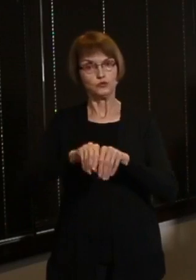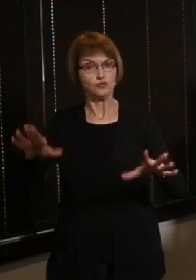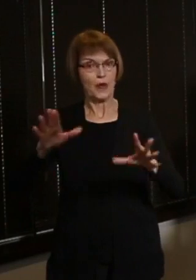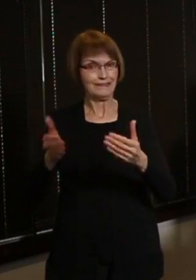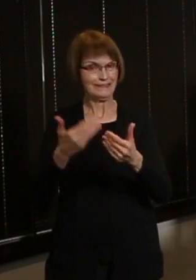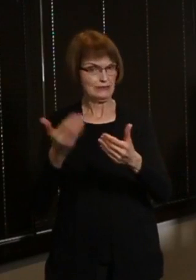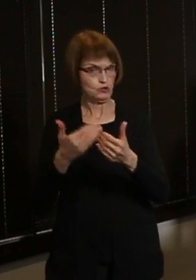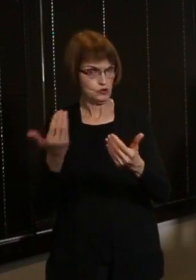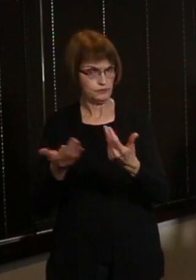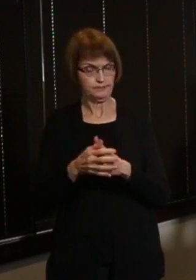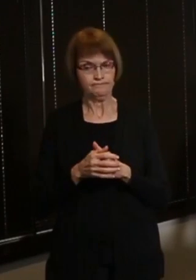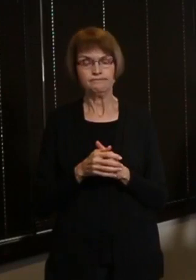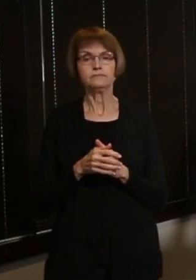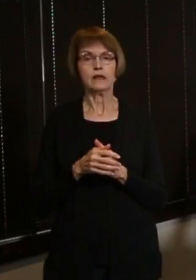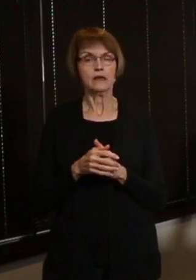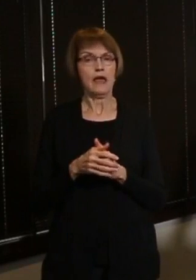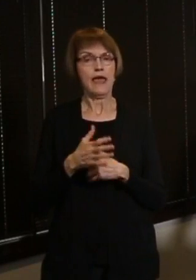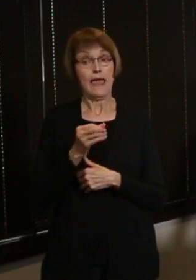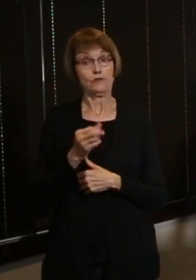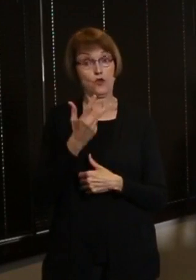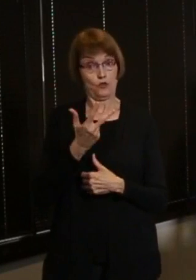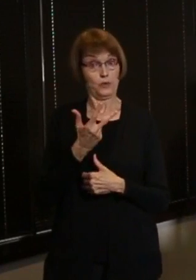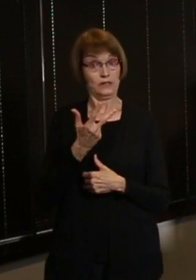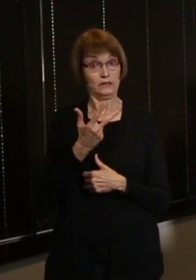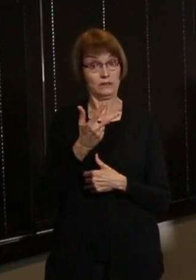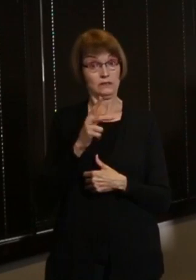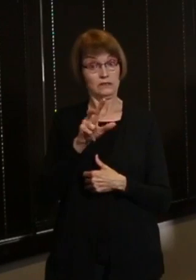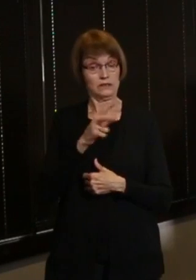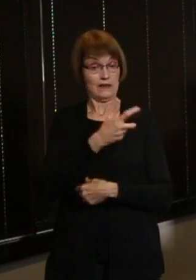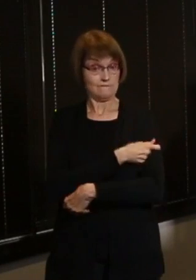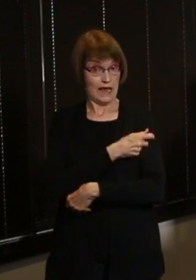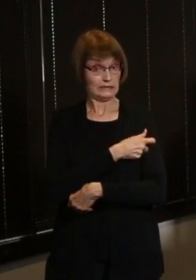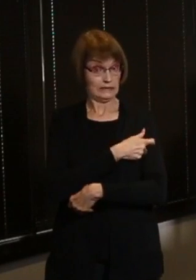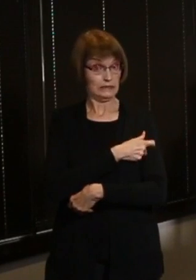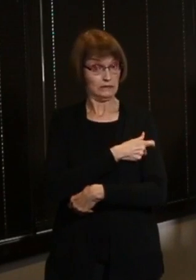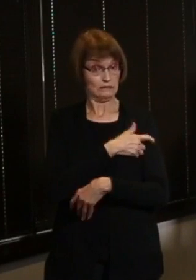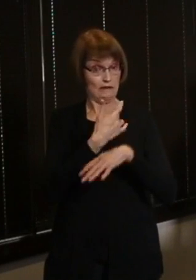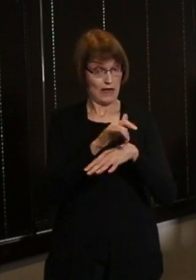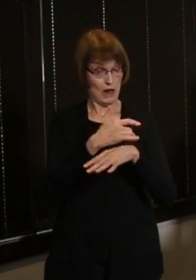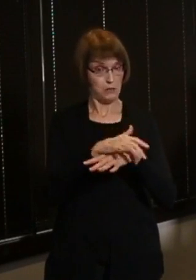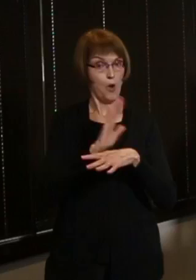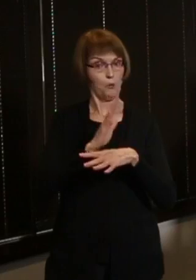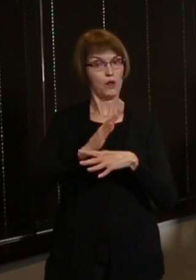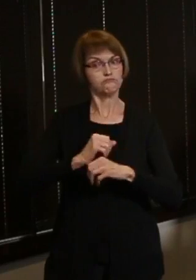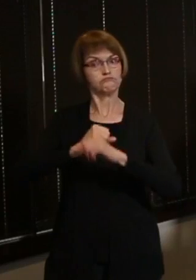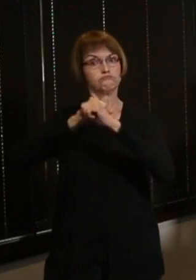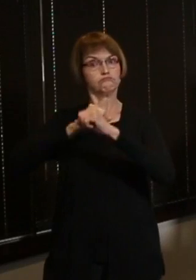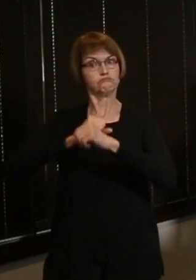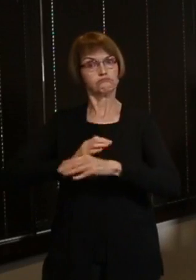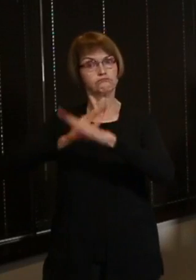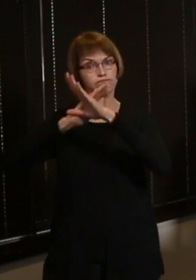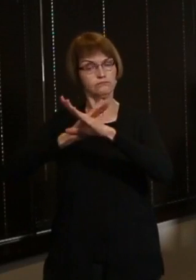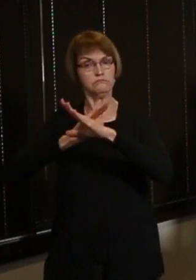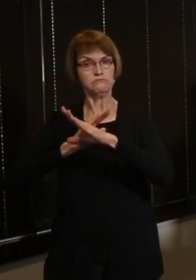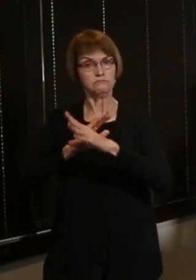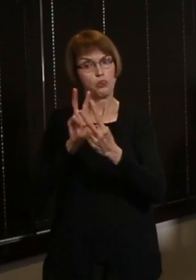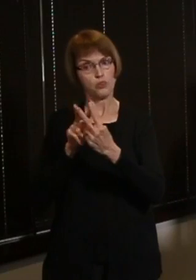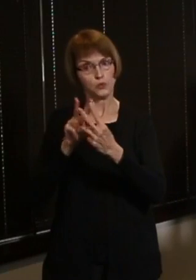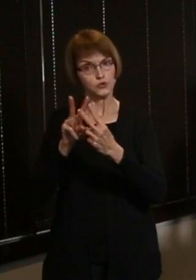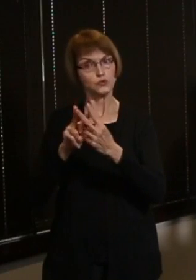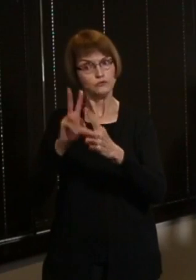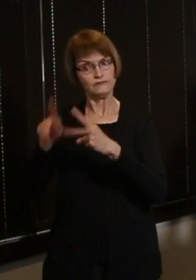also know that the 3 available vaccines offer good protection against the variants, especially against severe illness and